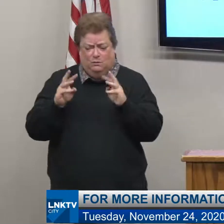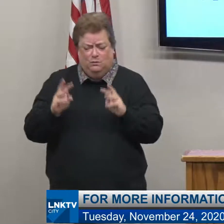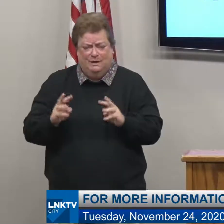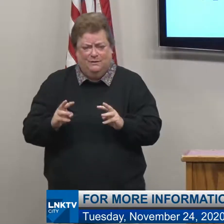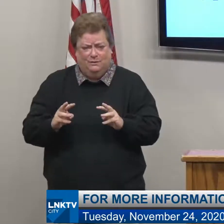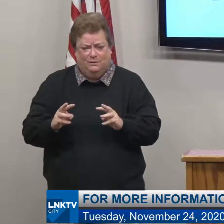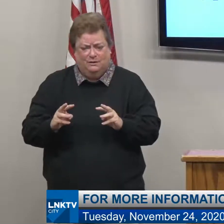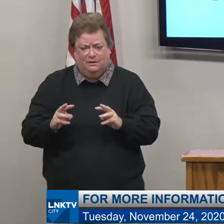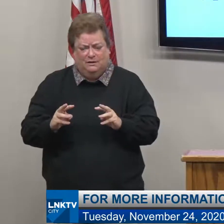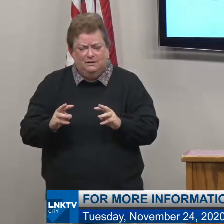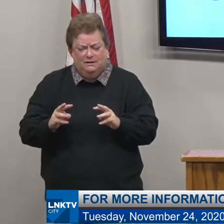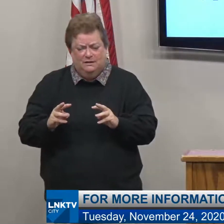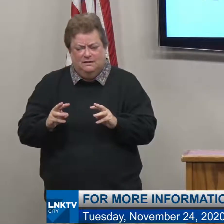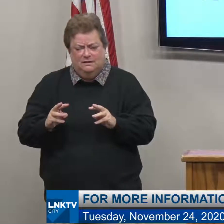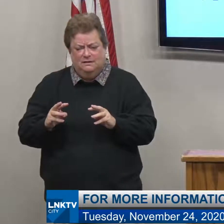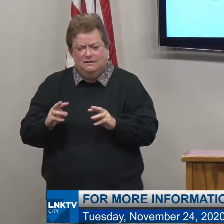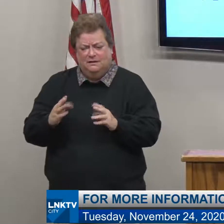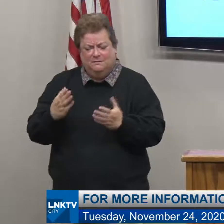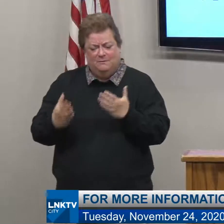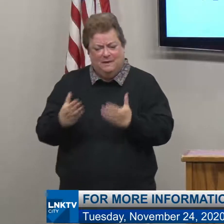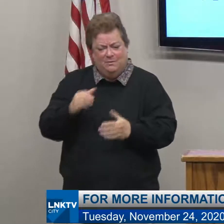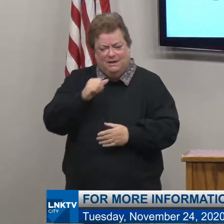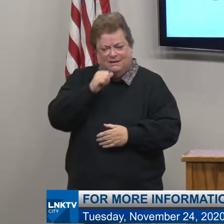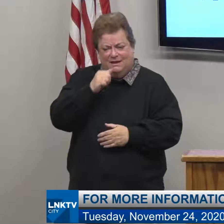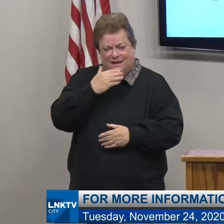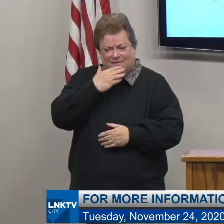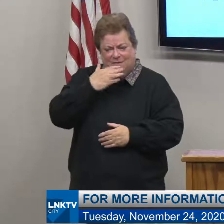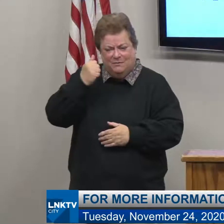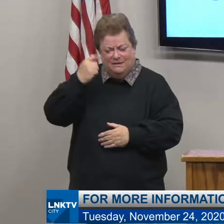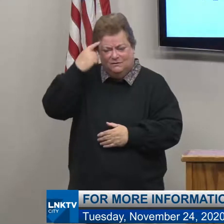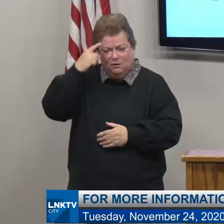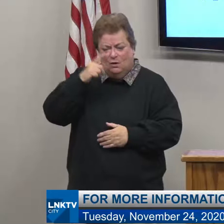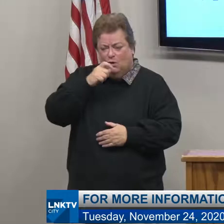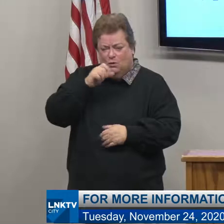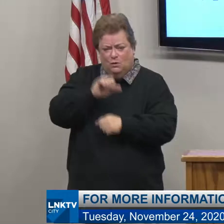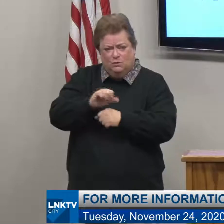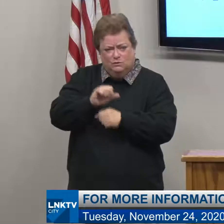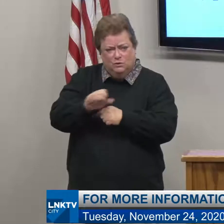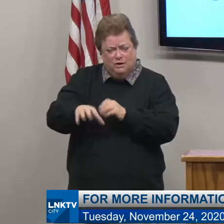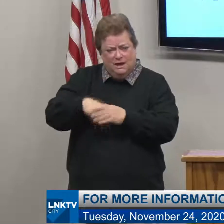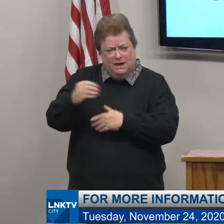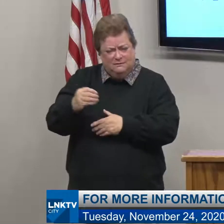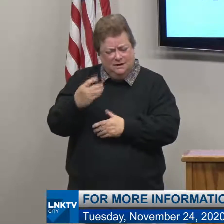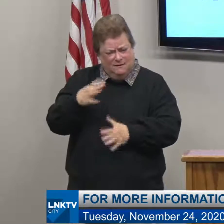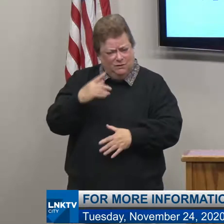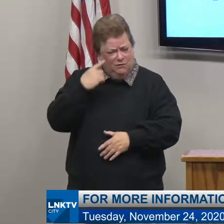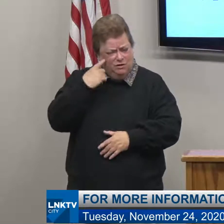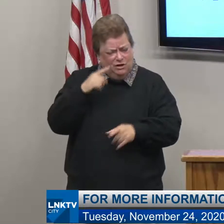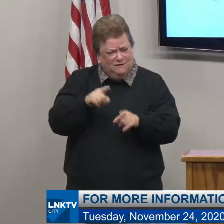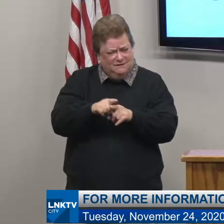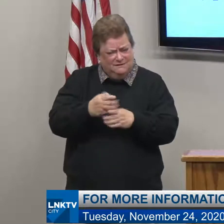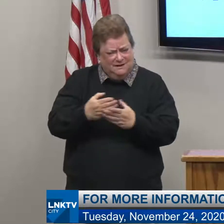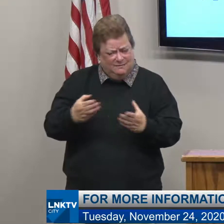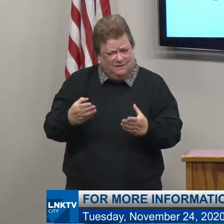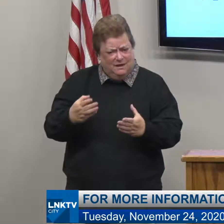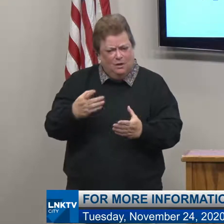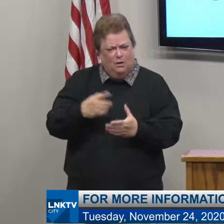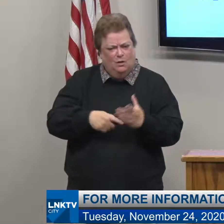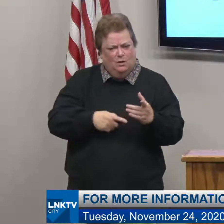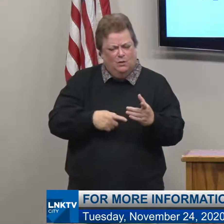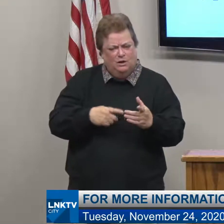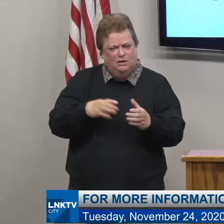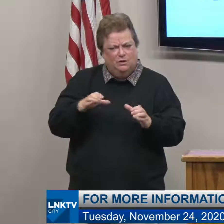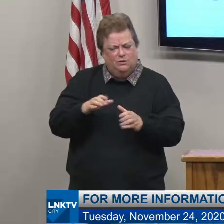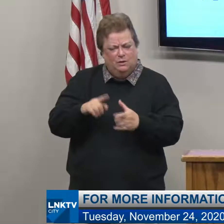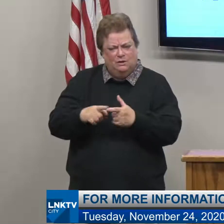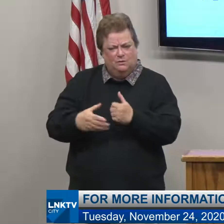of the conditions are maybe not the best for some of those workers out there. Have you heard the same thing? And what kind of things are you guys doing to maybe